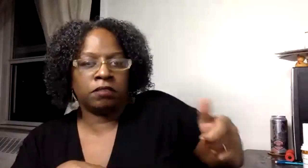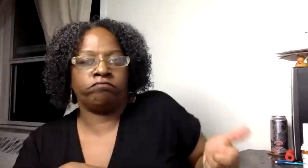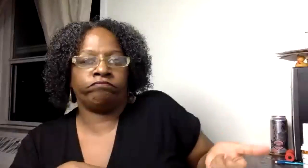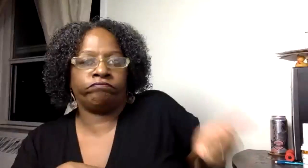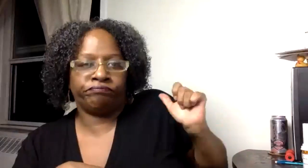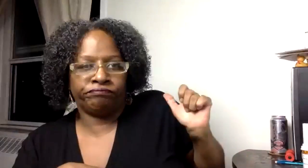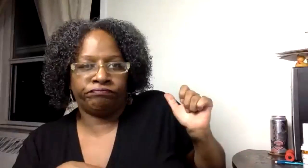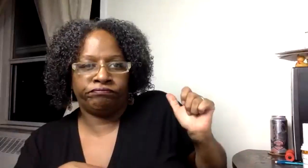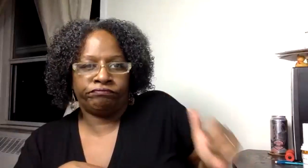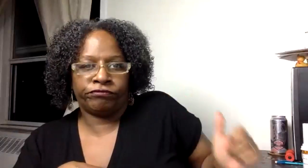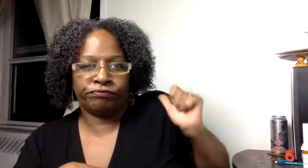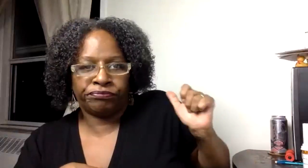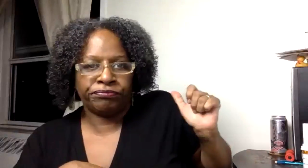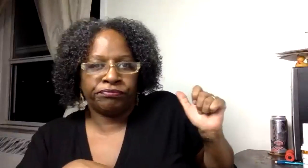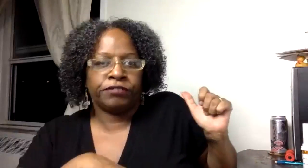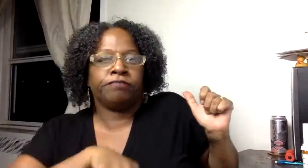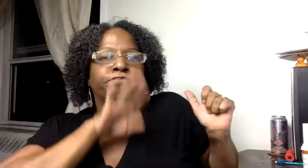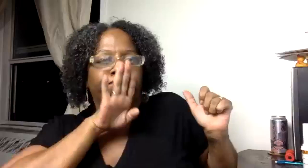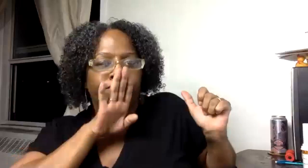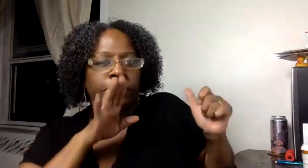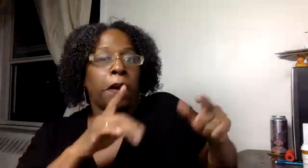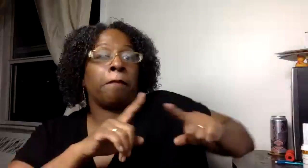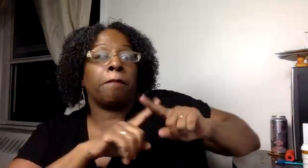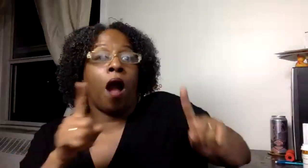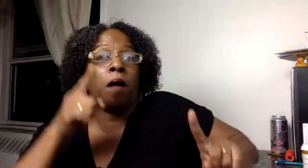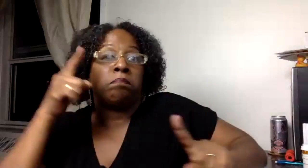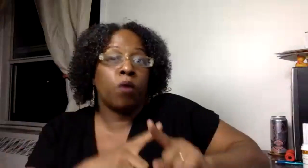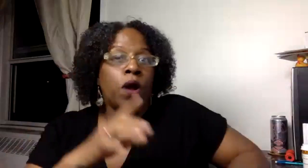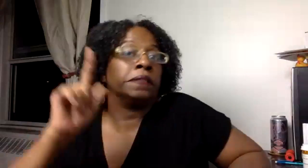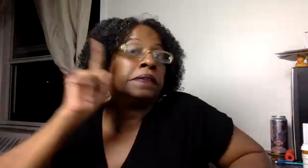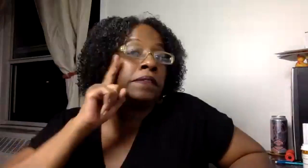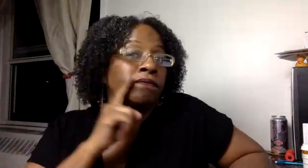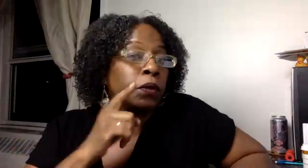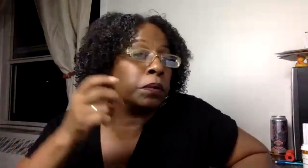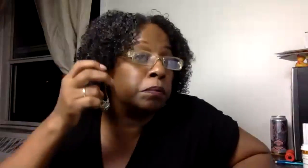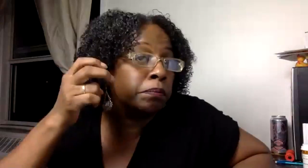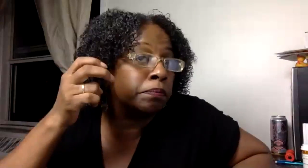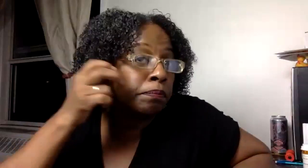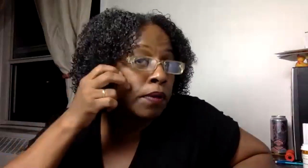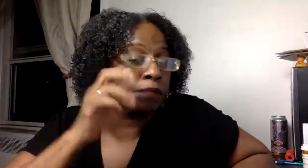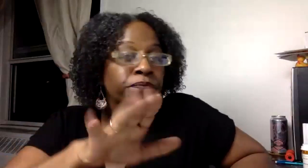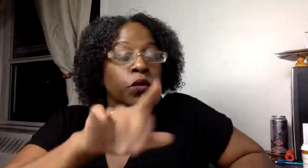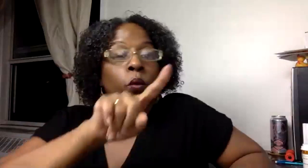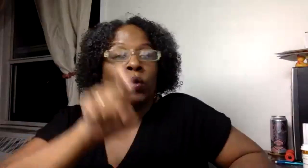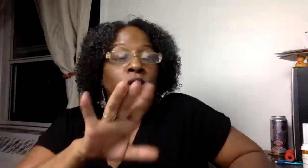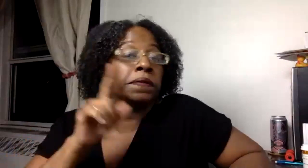So a hearing agency will not accept a deaf-sided support professional, service support